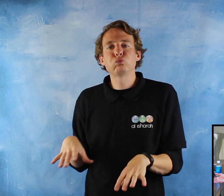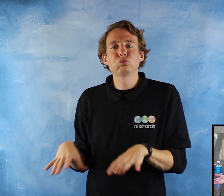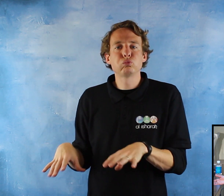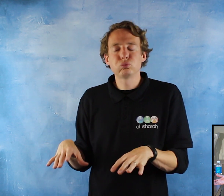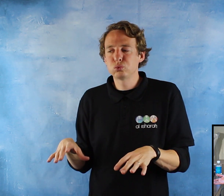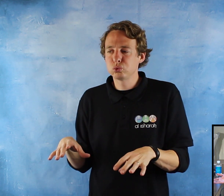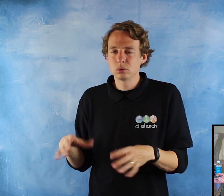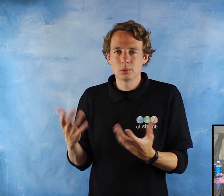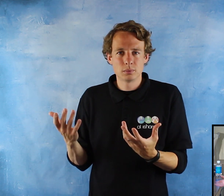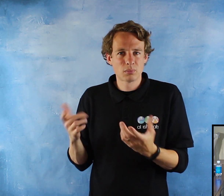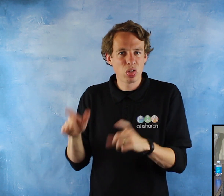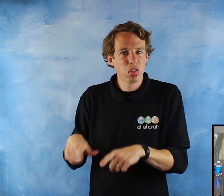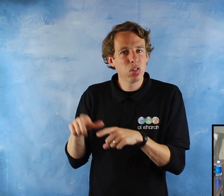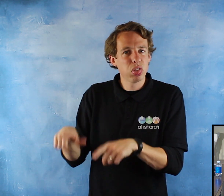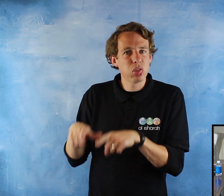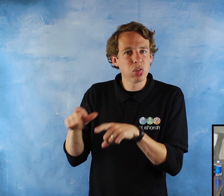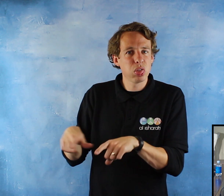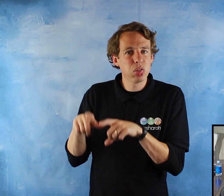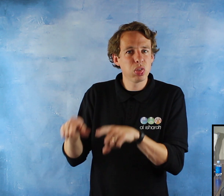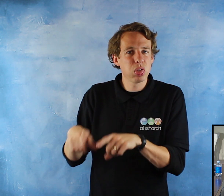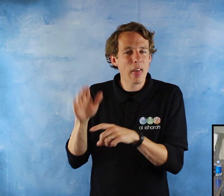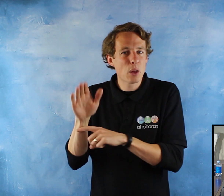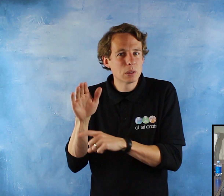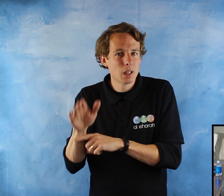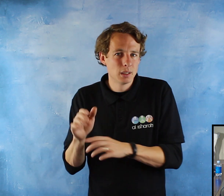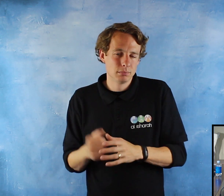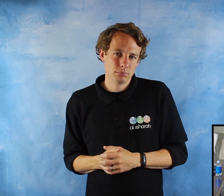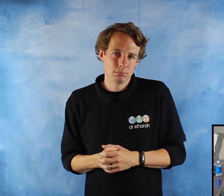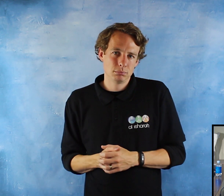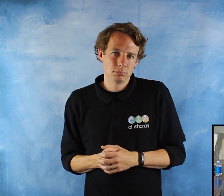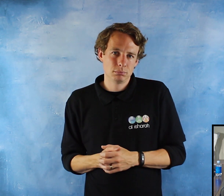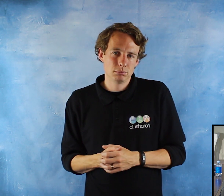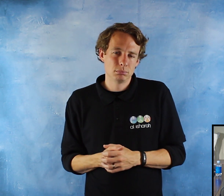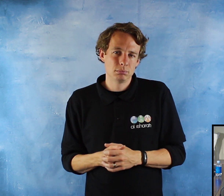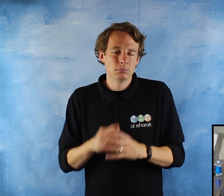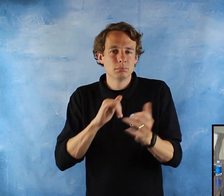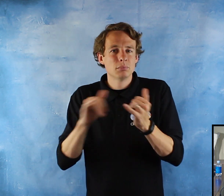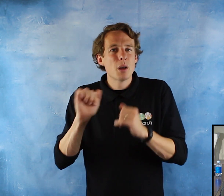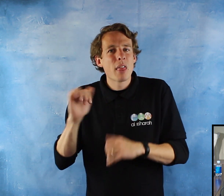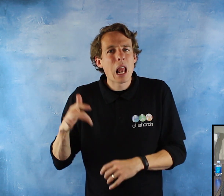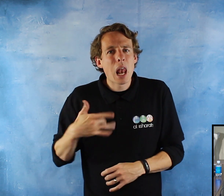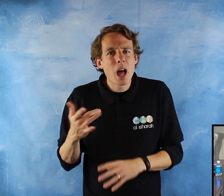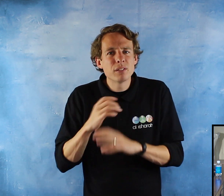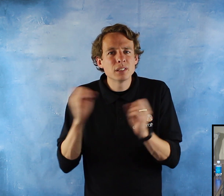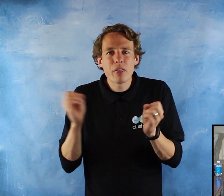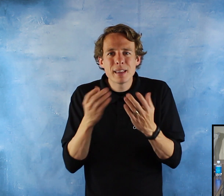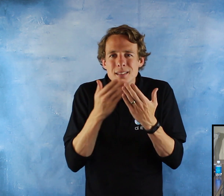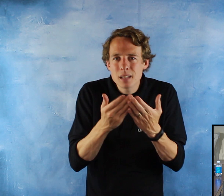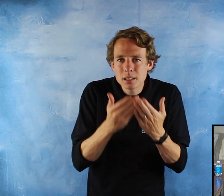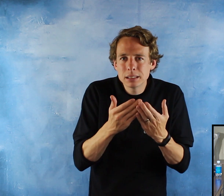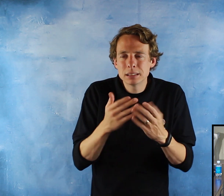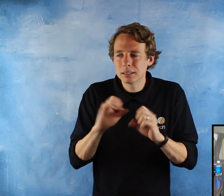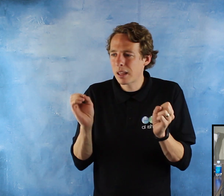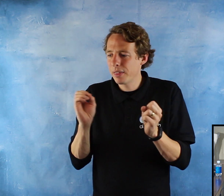there's a big fighting. The gangs, those young people, those are not studying, there is no seriousness in their life, and they